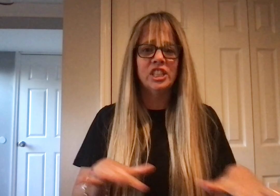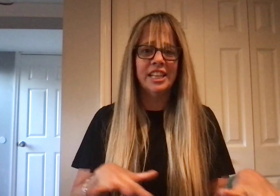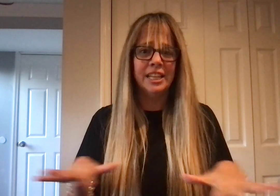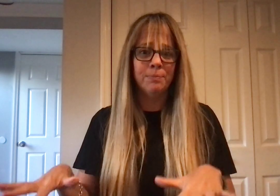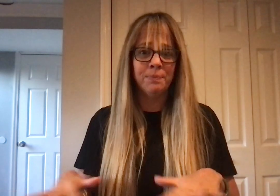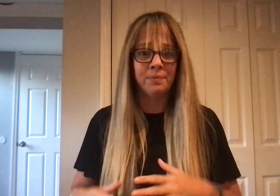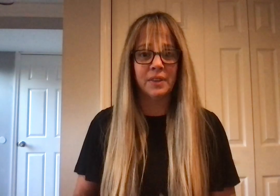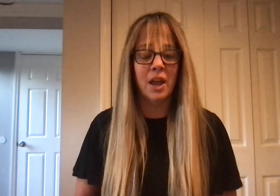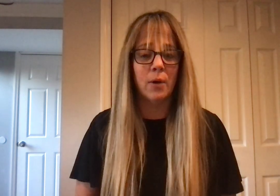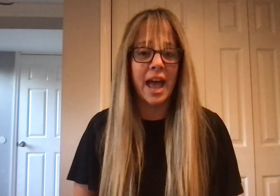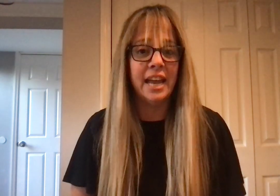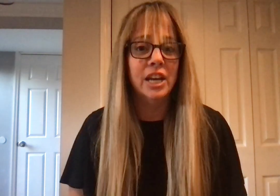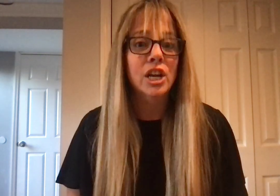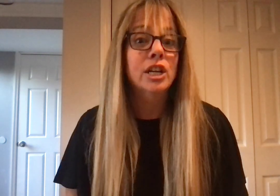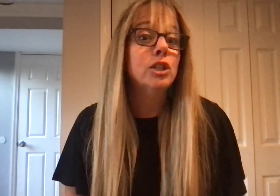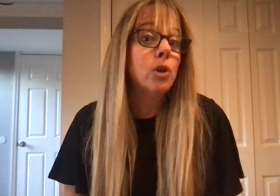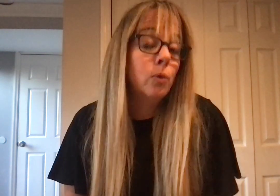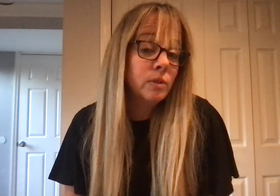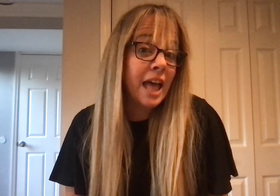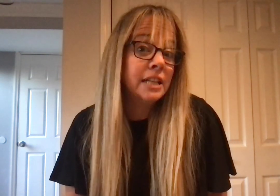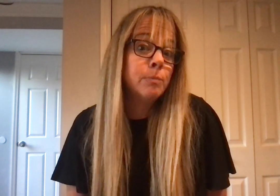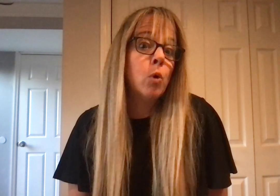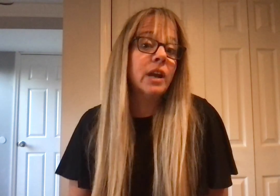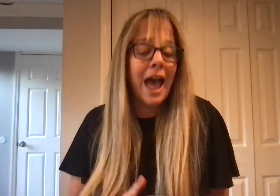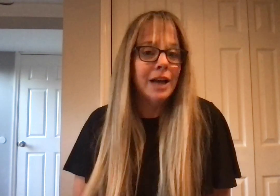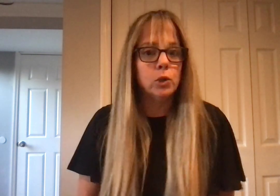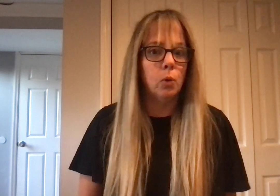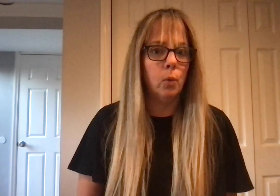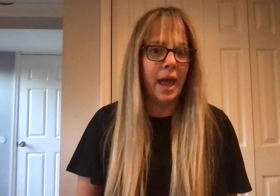chilling. Okay, so that's a more casual way.